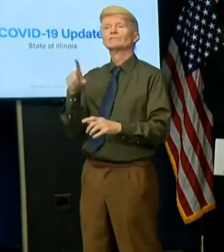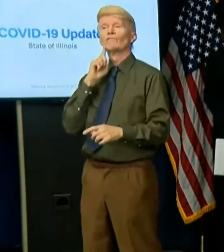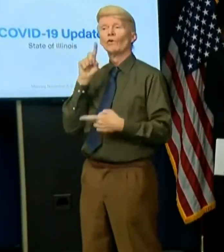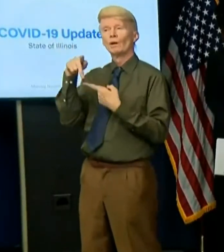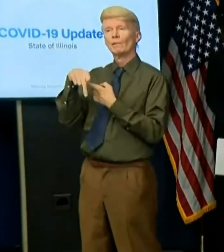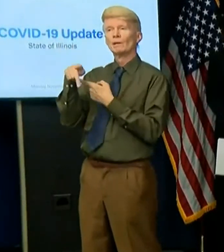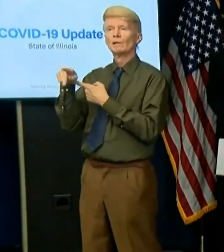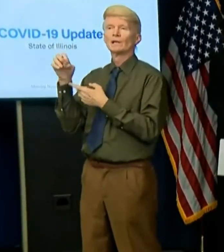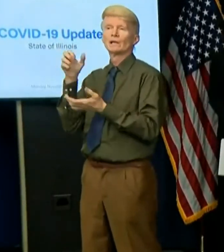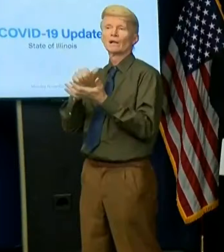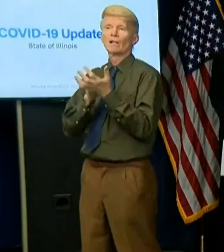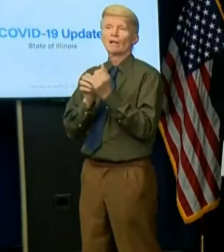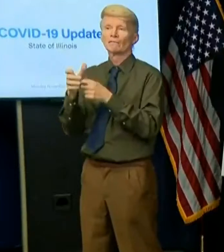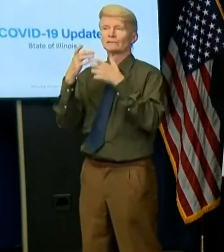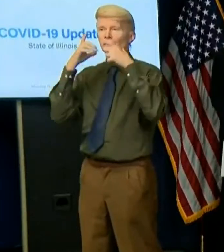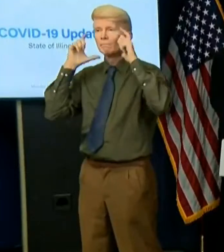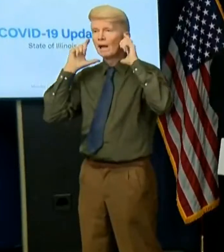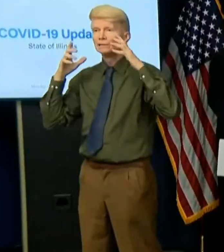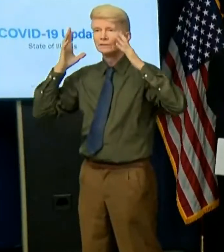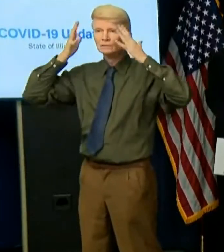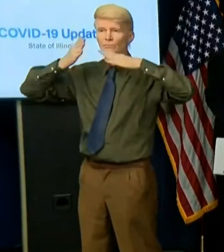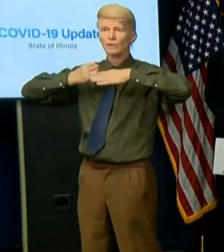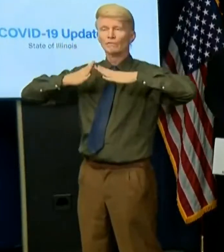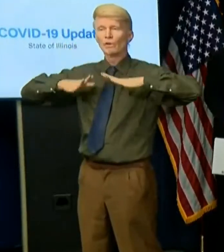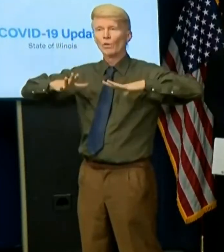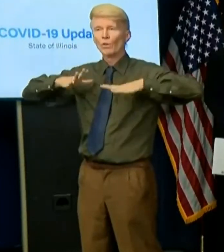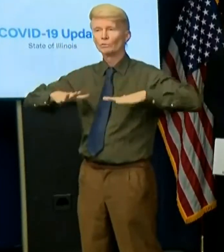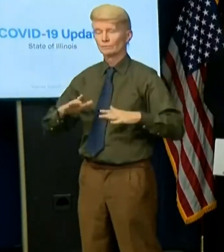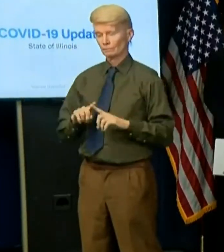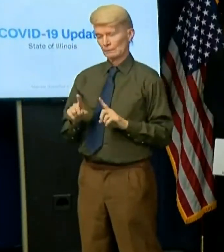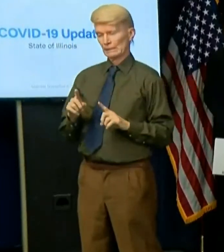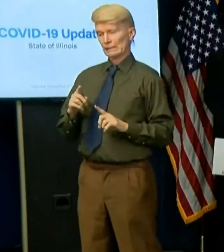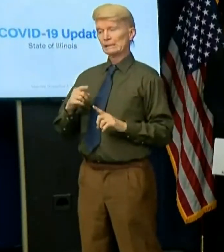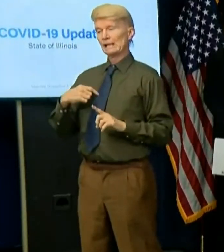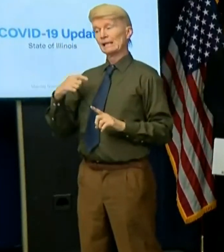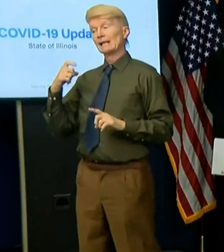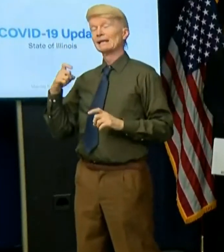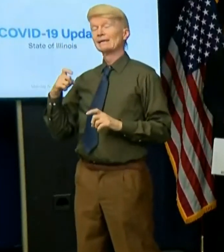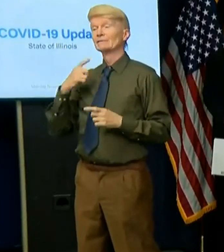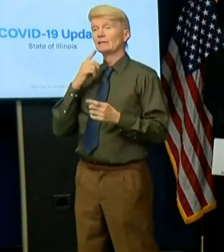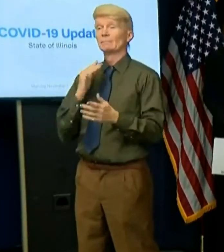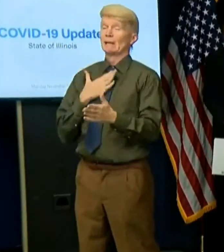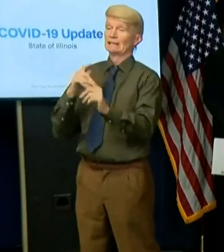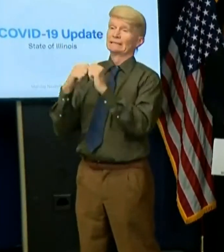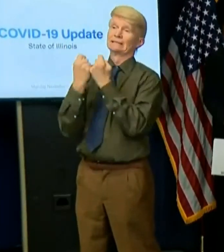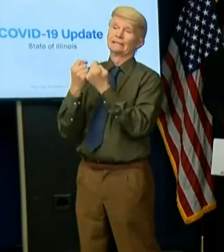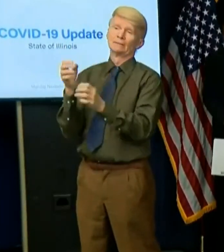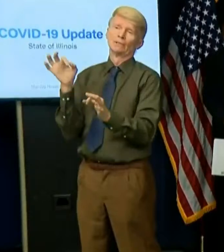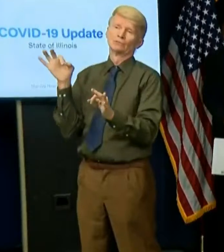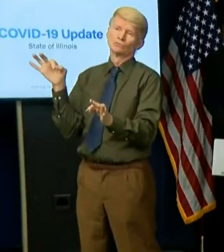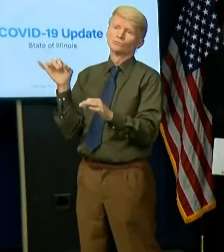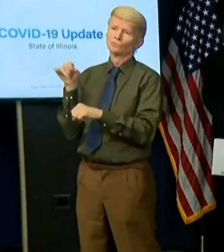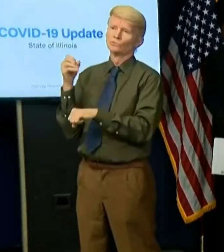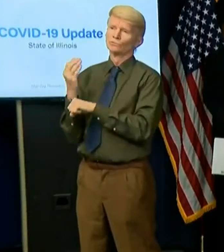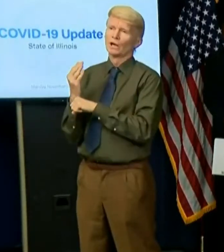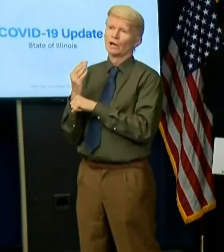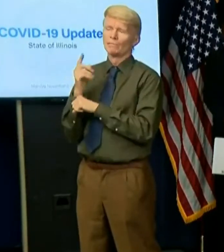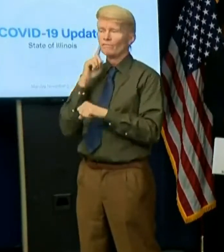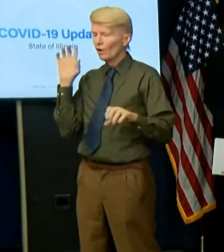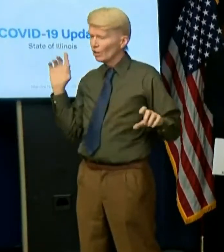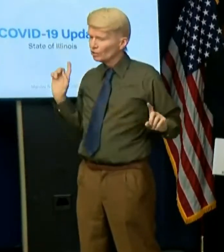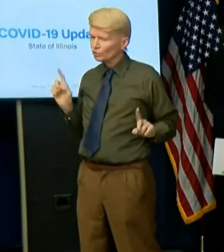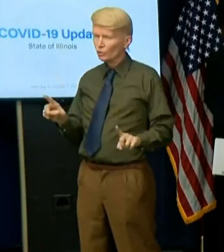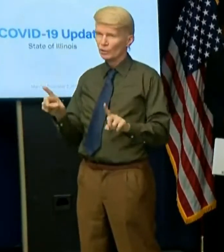will say I think my team did a yeoman job in the middle of the worst part